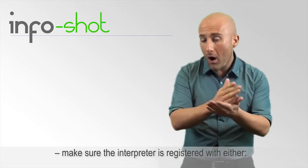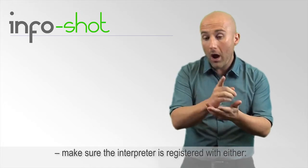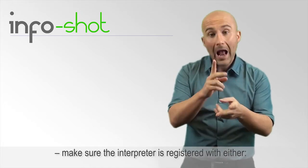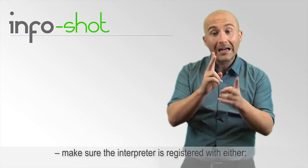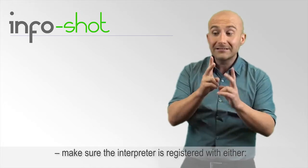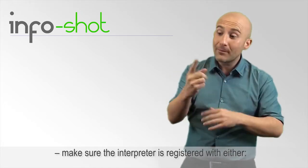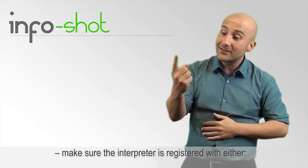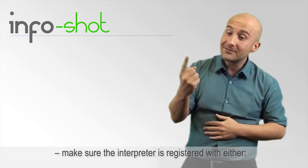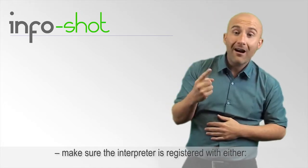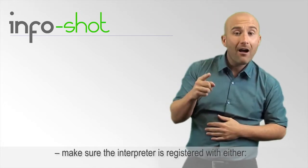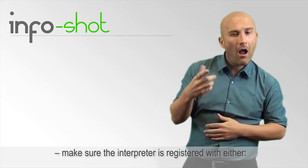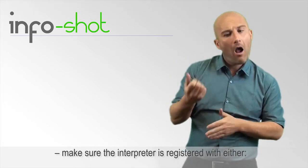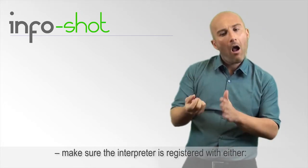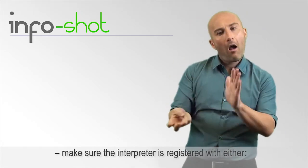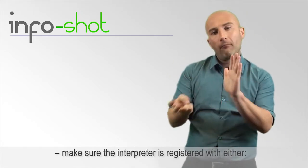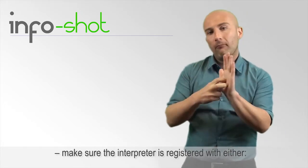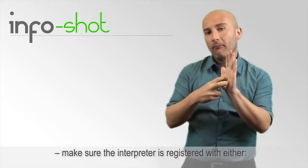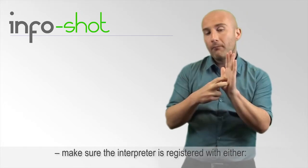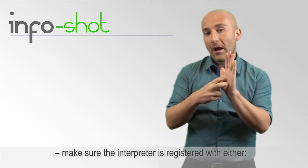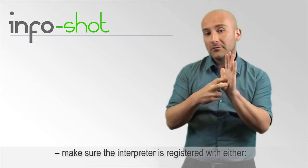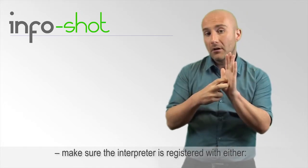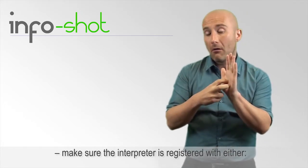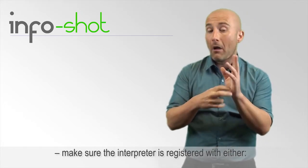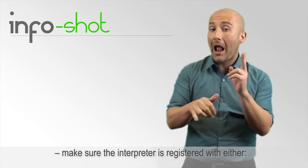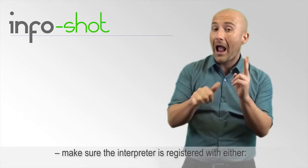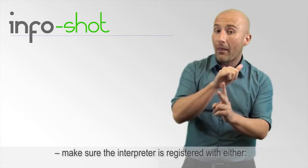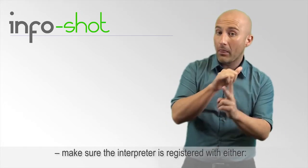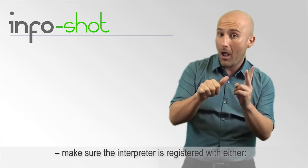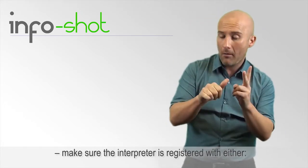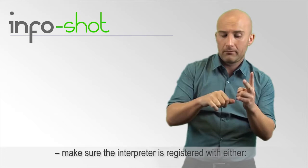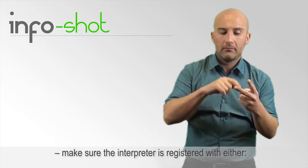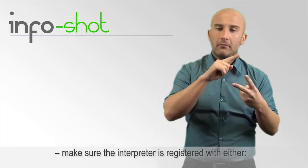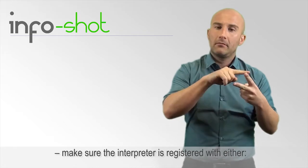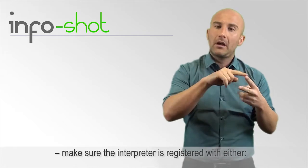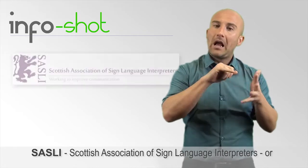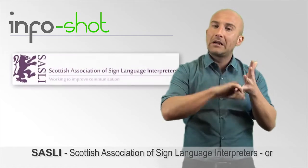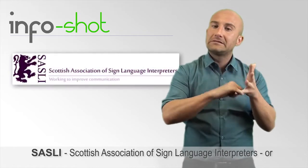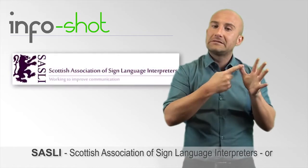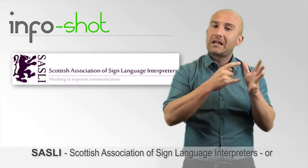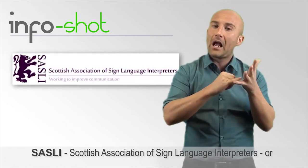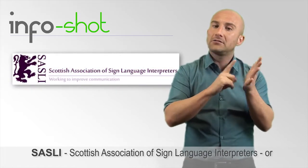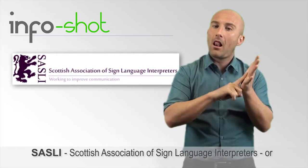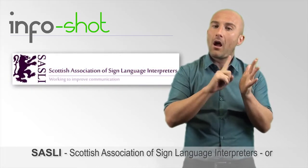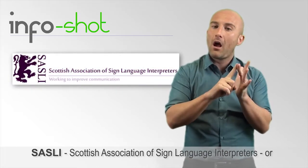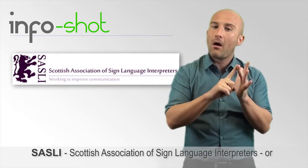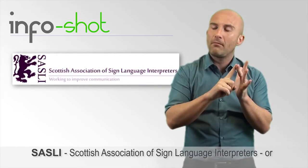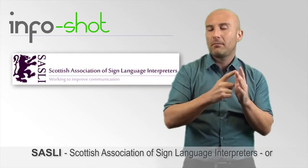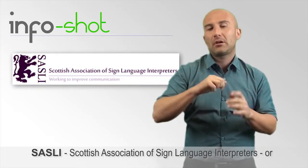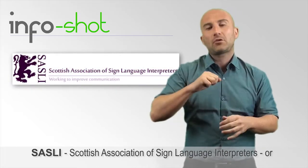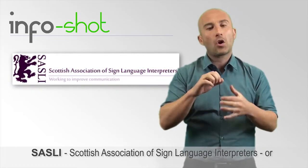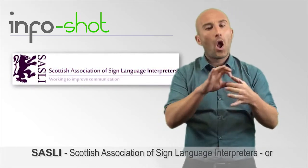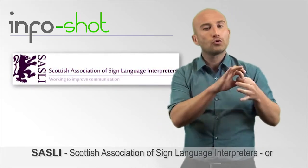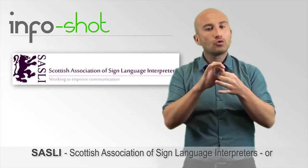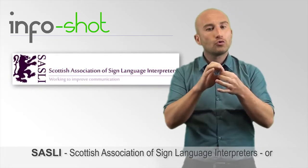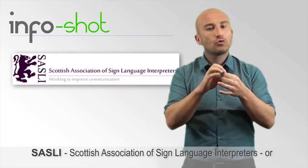Make sure the interpreter is registered with either SASLI, Scottish Association of Sign